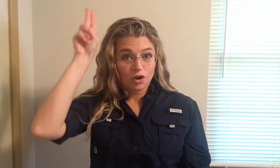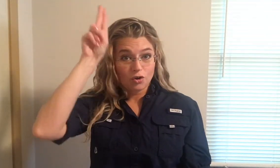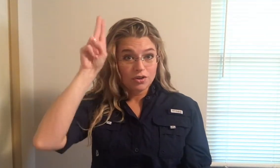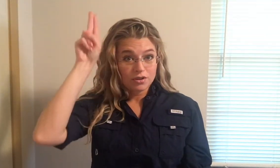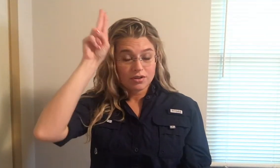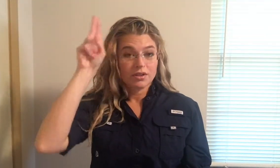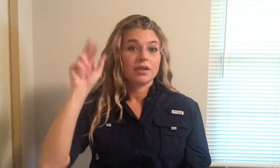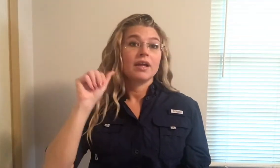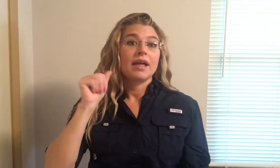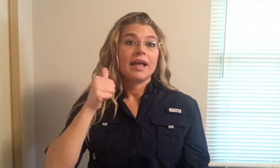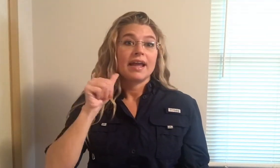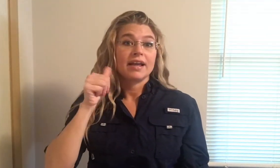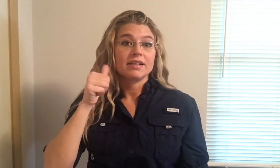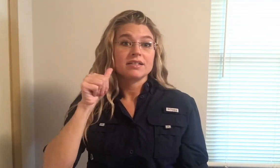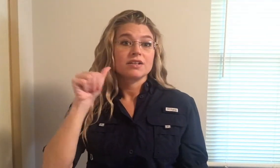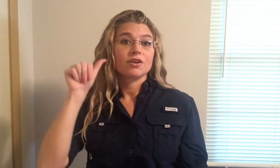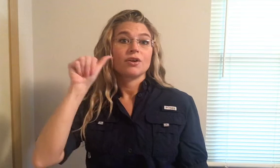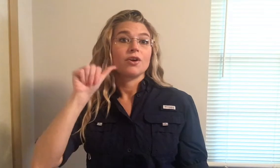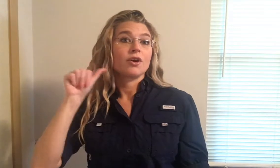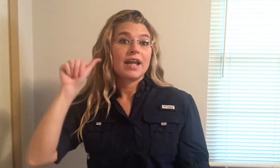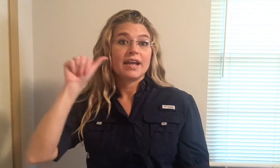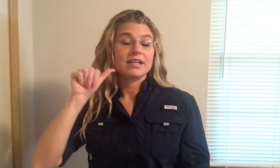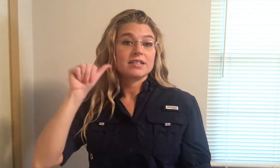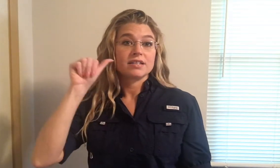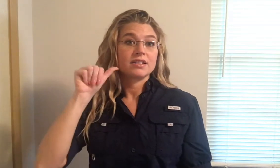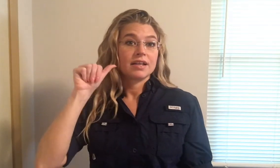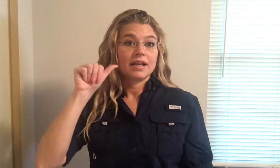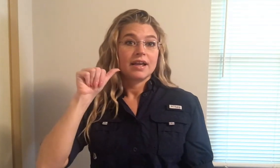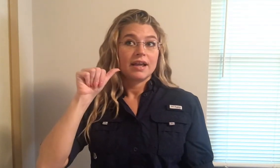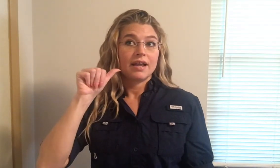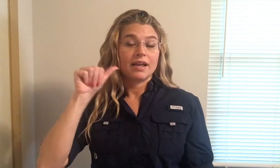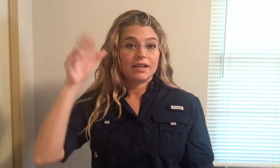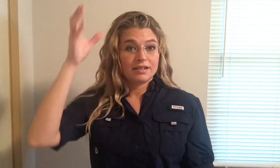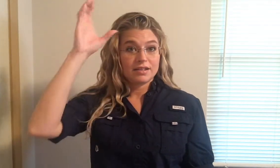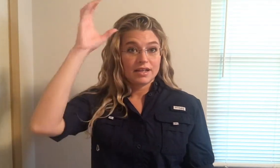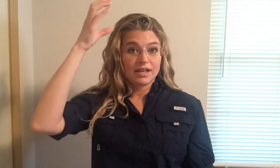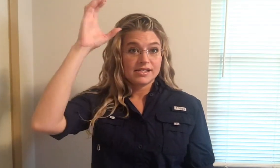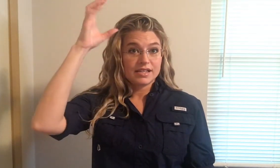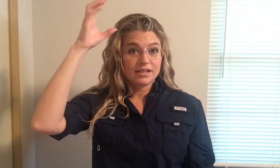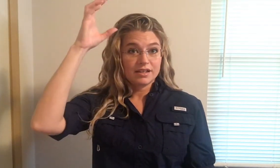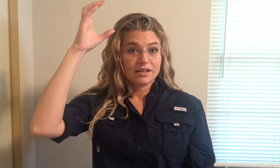uncle, aunt or aunt, and cousin,